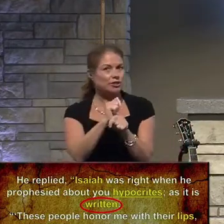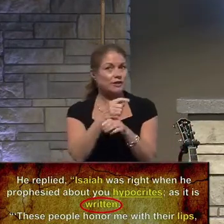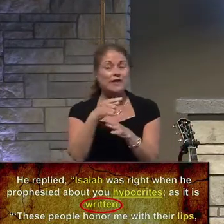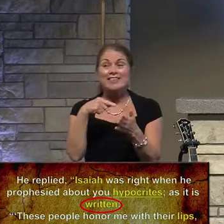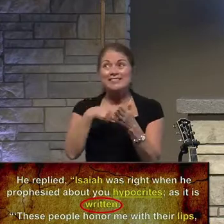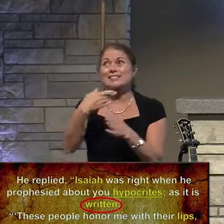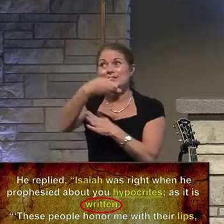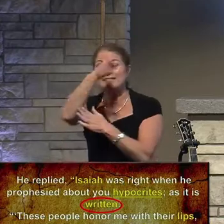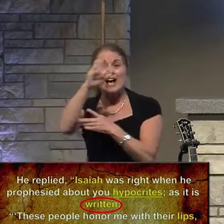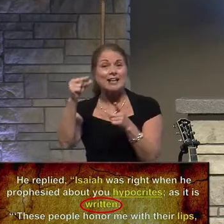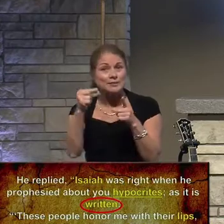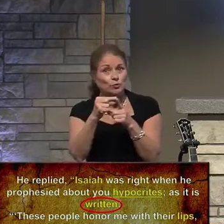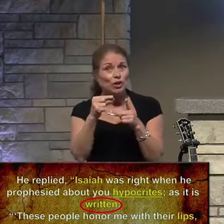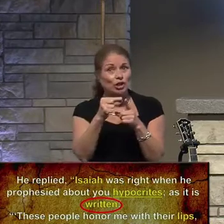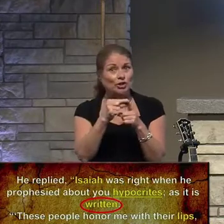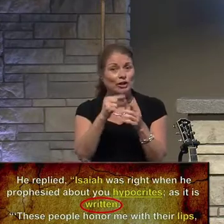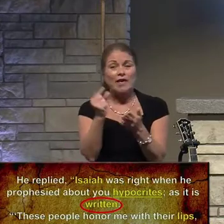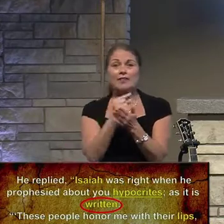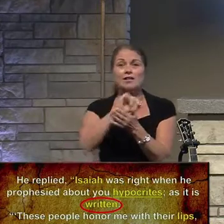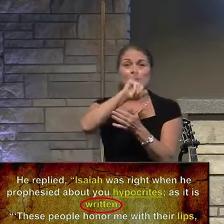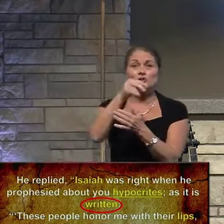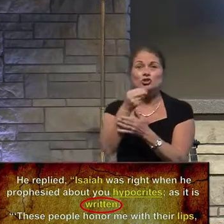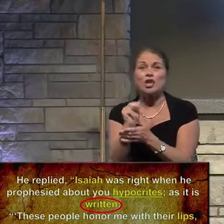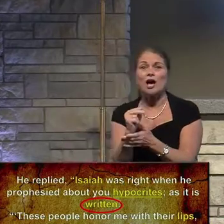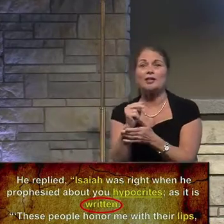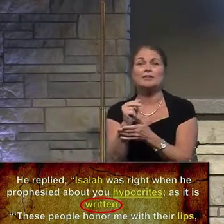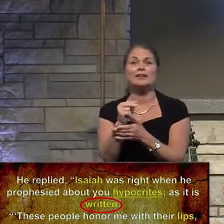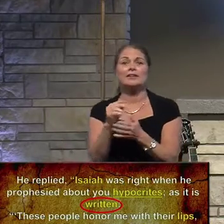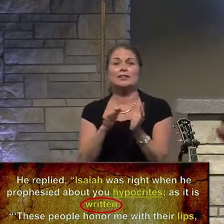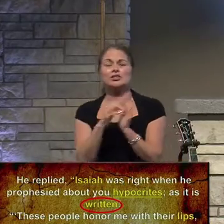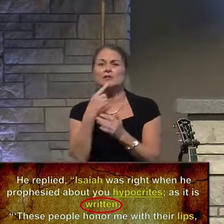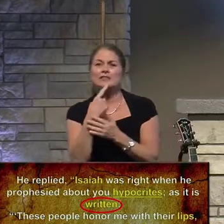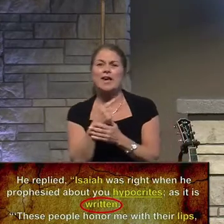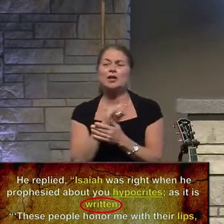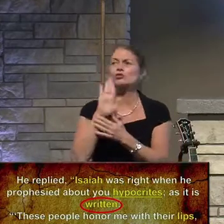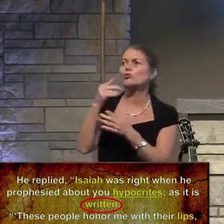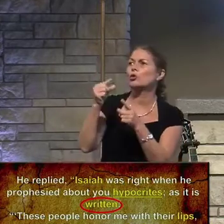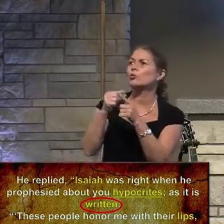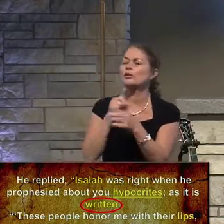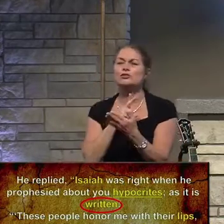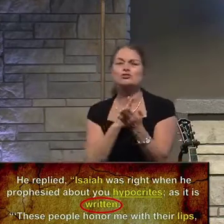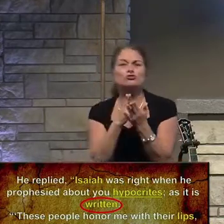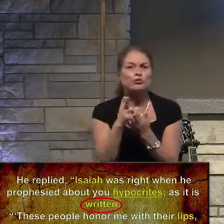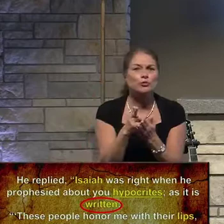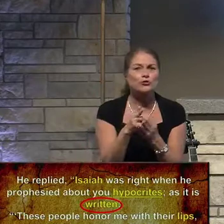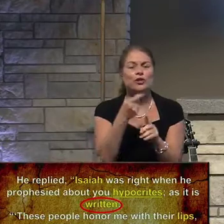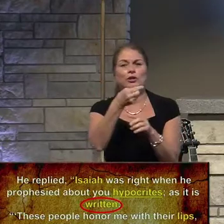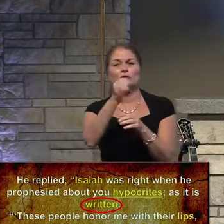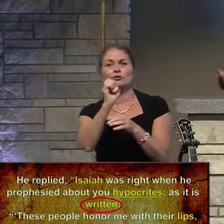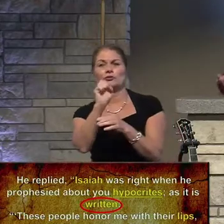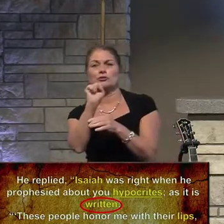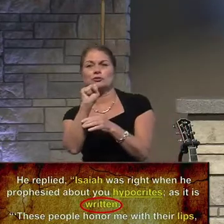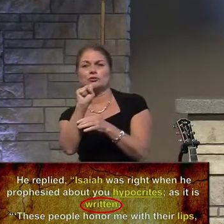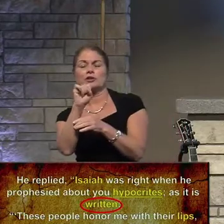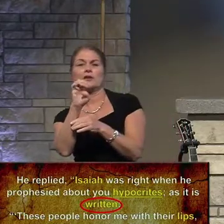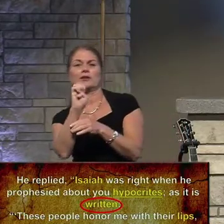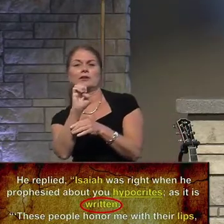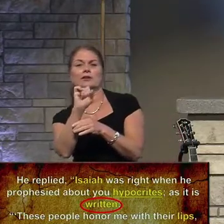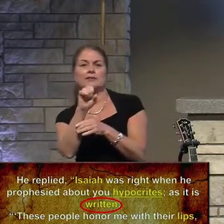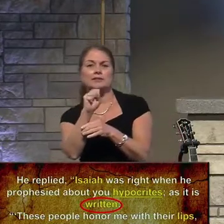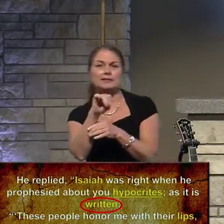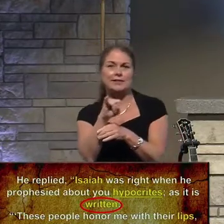word. In the Gospel of John, Jesus said, "Thy word is truth." From Genesis 1:1 all the way to the end of the book of